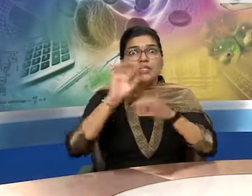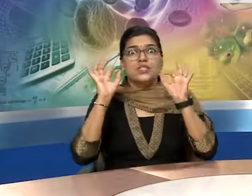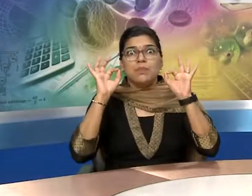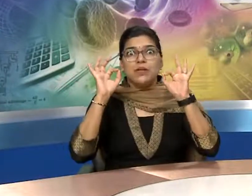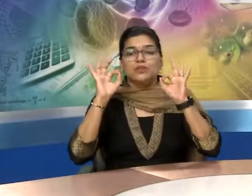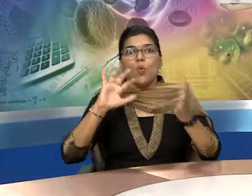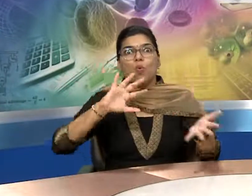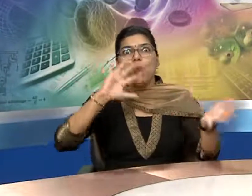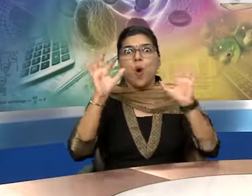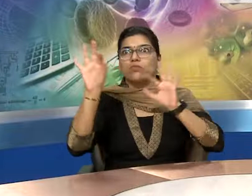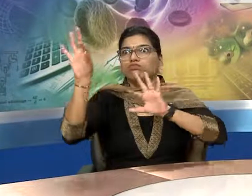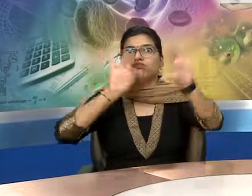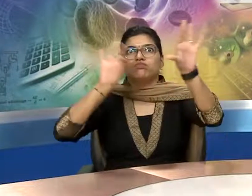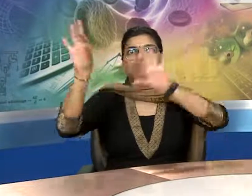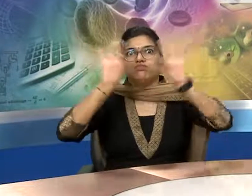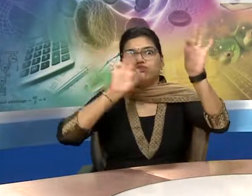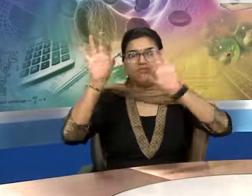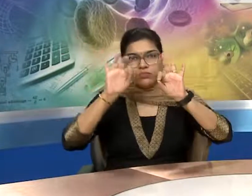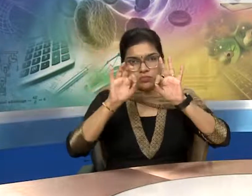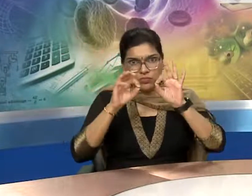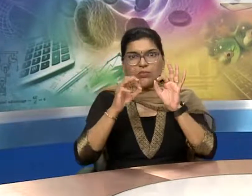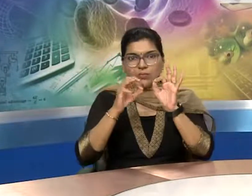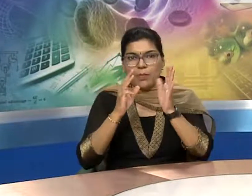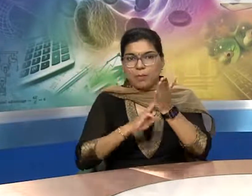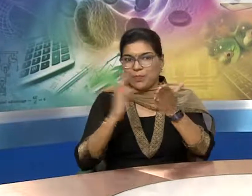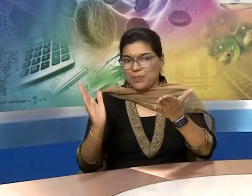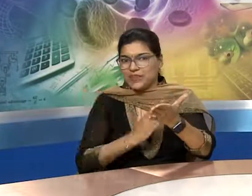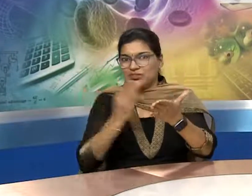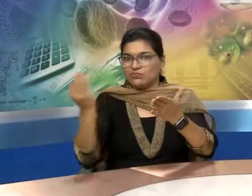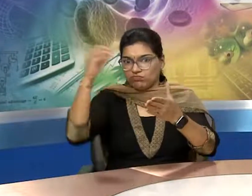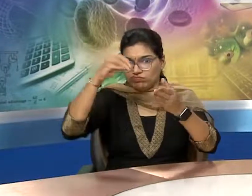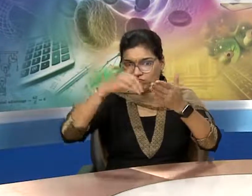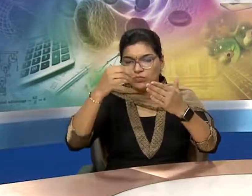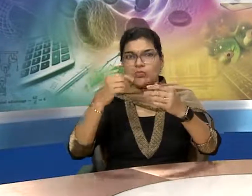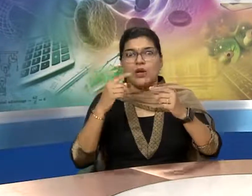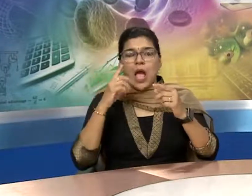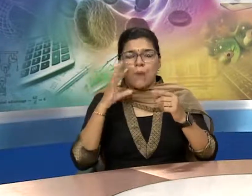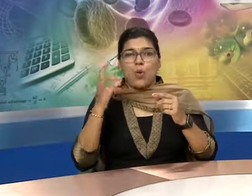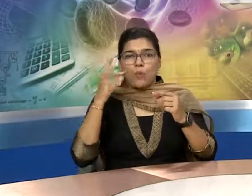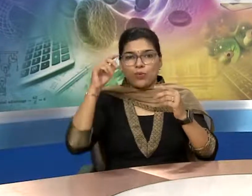Like few periodicals are monthly, few are quarterly, few are